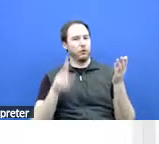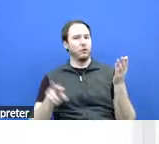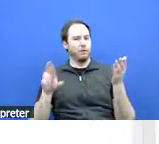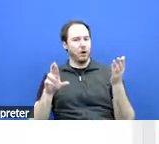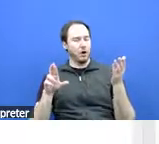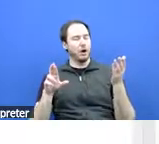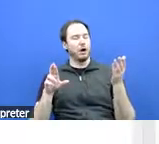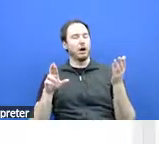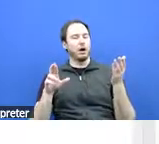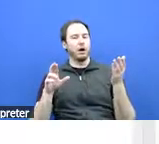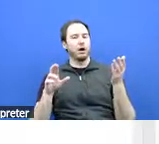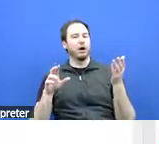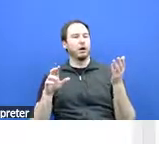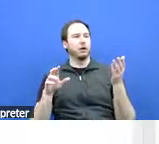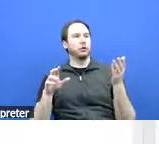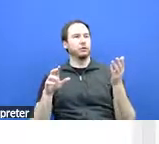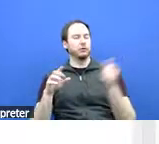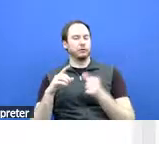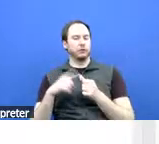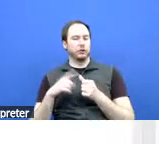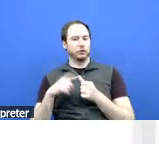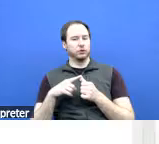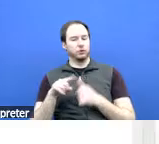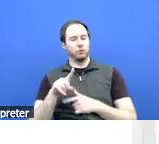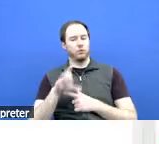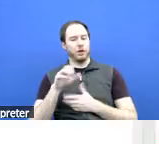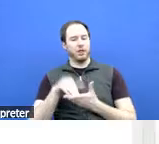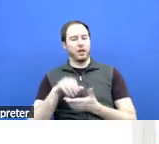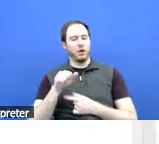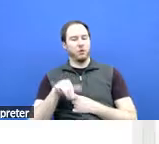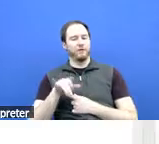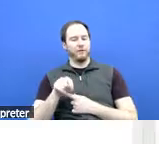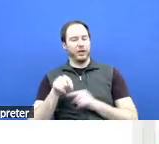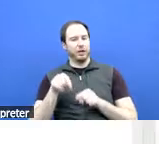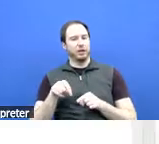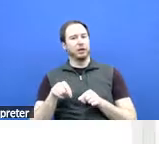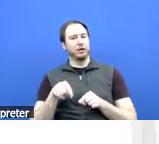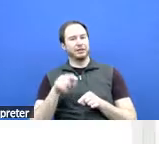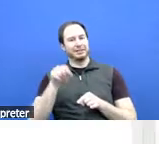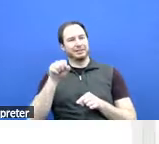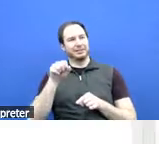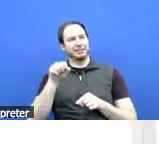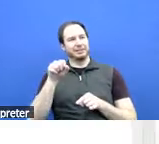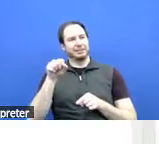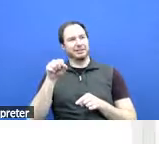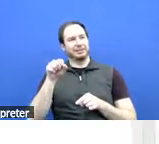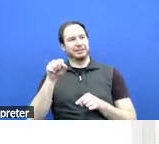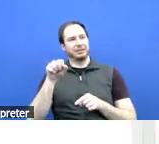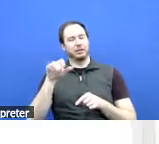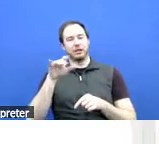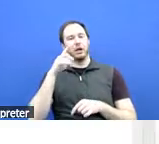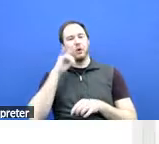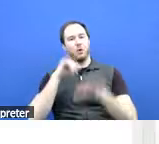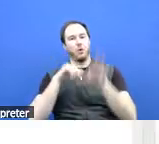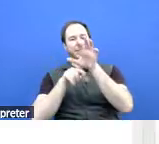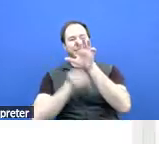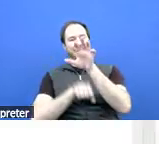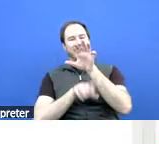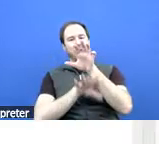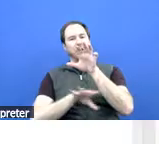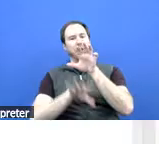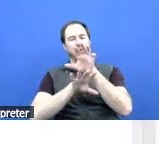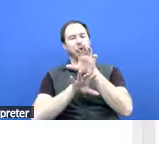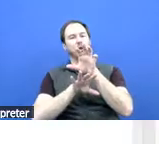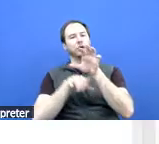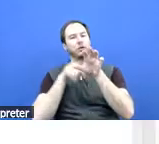university, as I previously mentioned, 100,000 square feet, which would be the south side of their proposed use, and that would